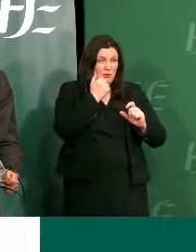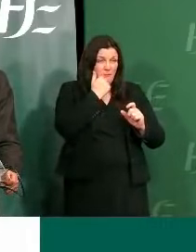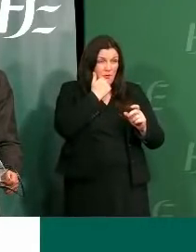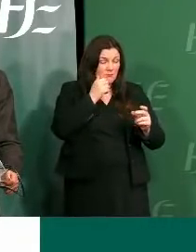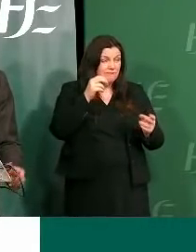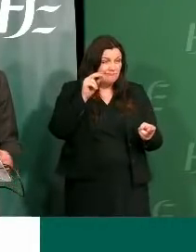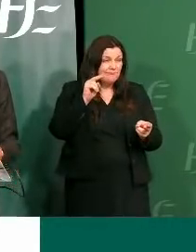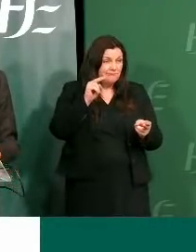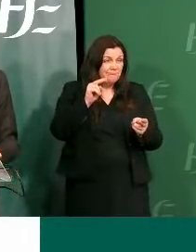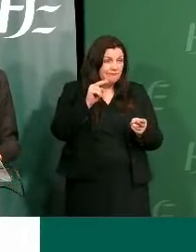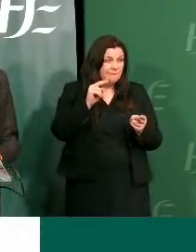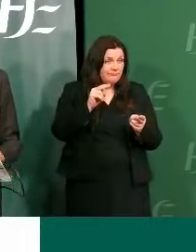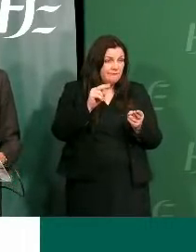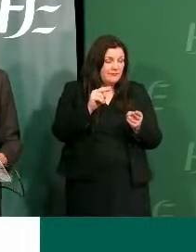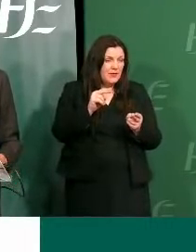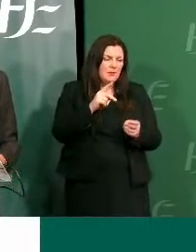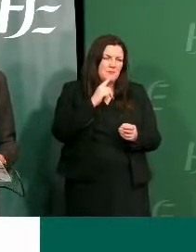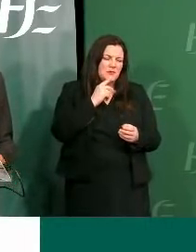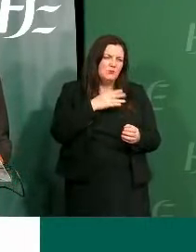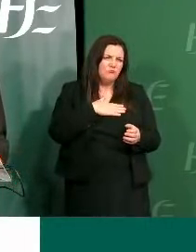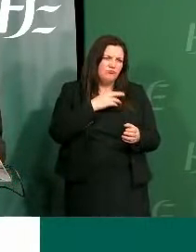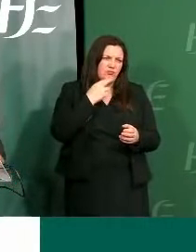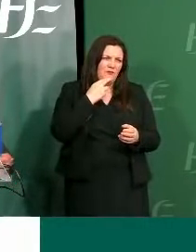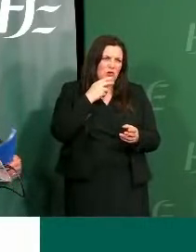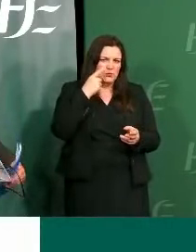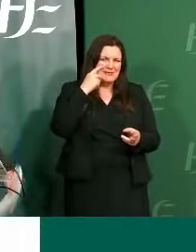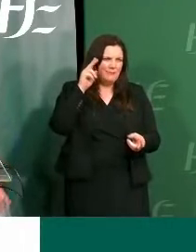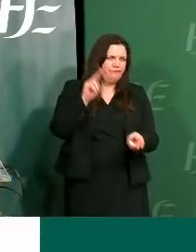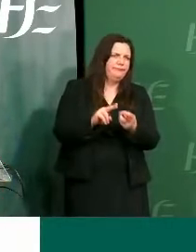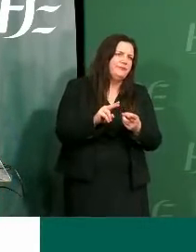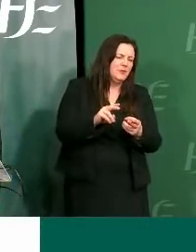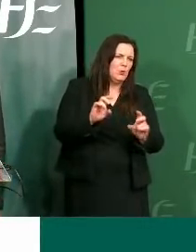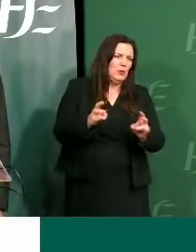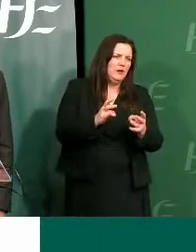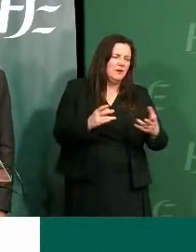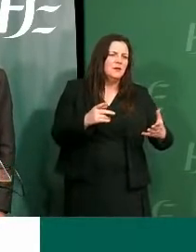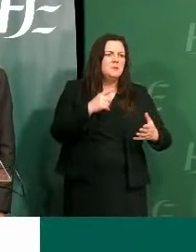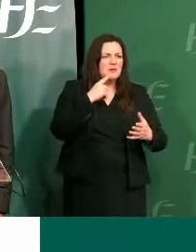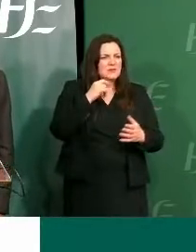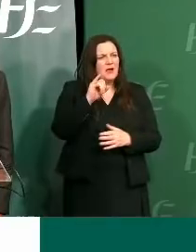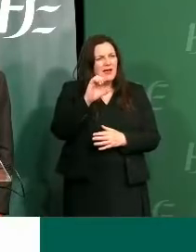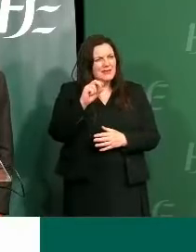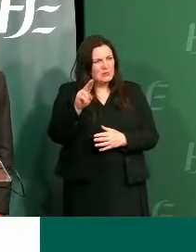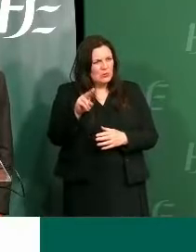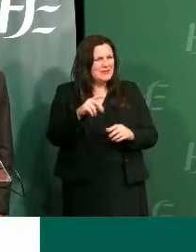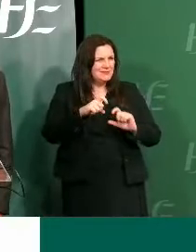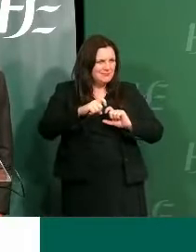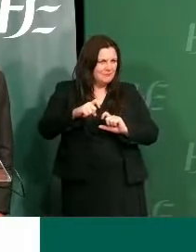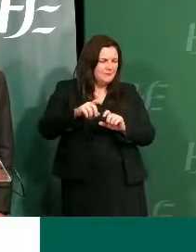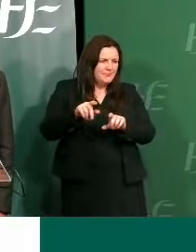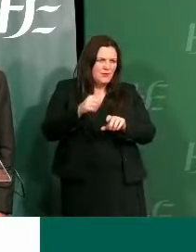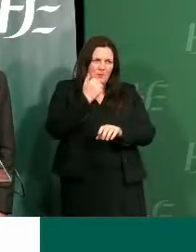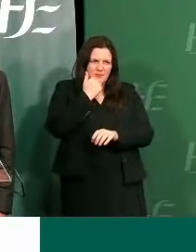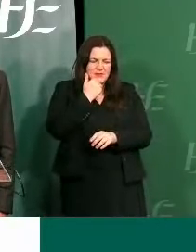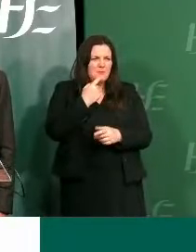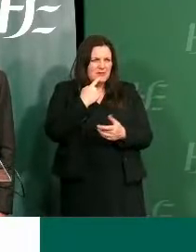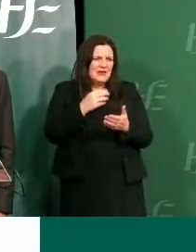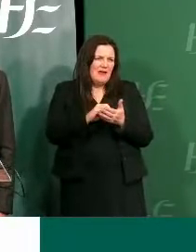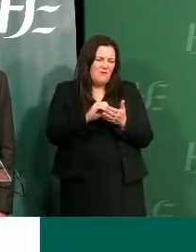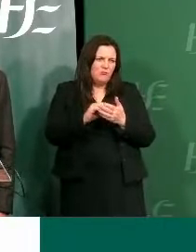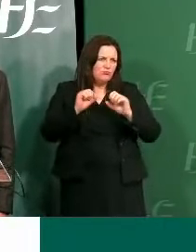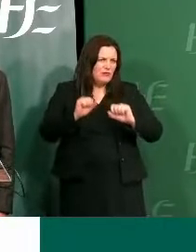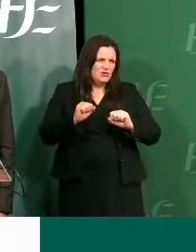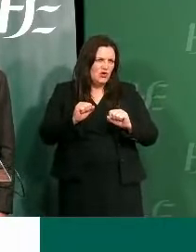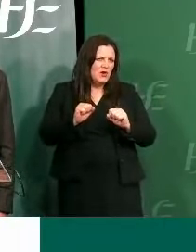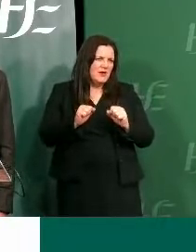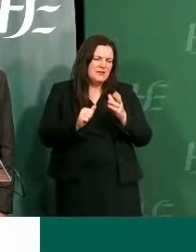than a greater fall we would like to have seen. And ICU, again, a kind of steadying, and there's ongoing pressure, particularly in the